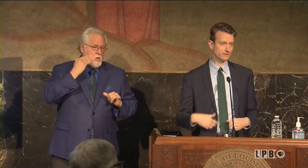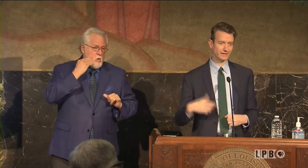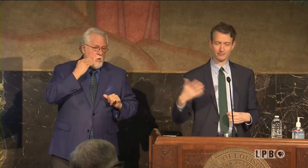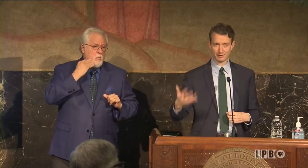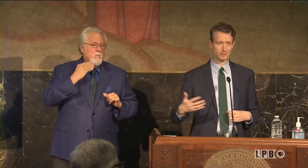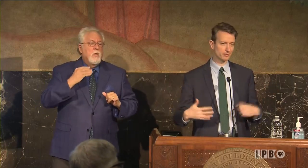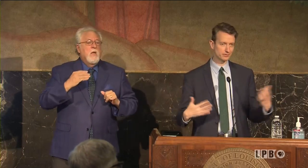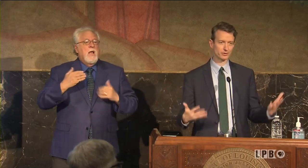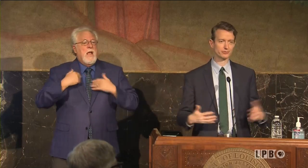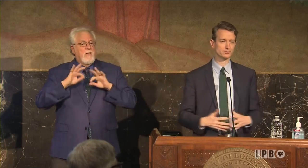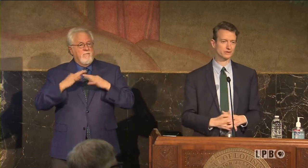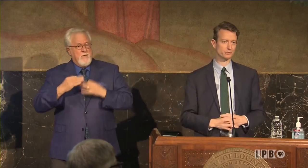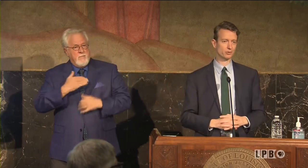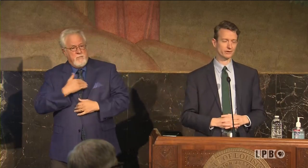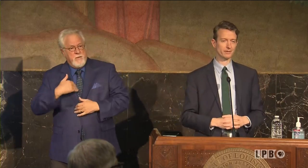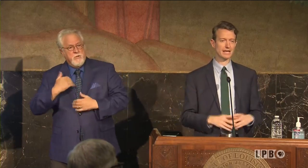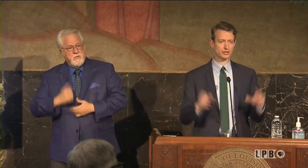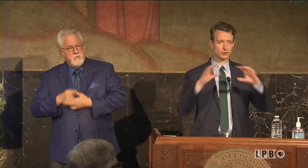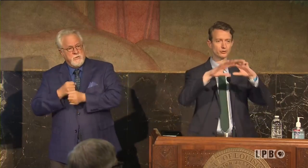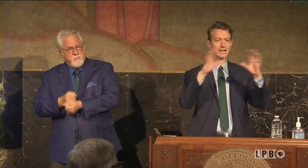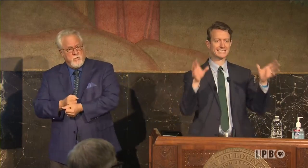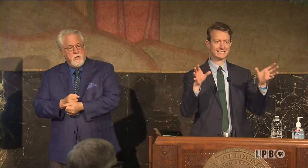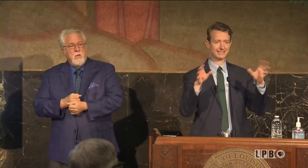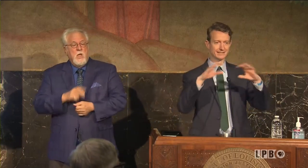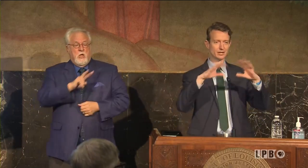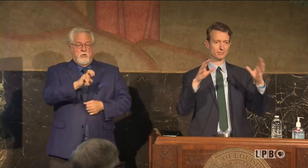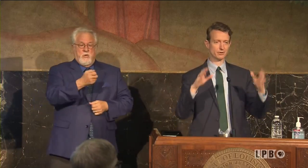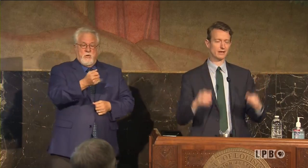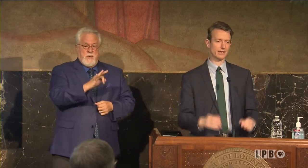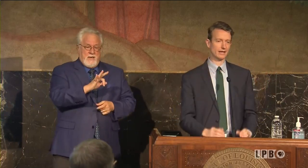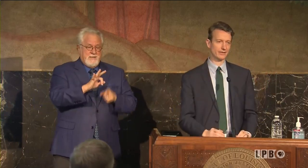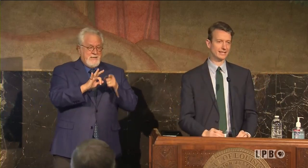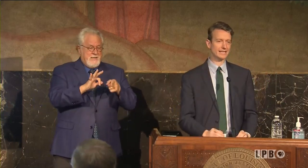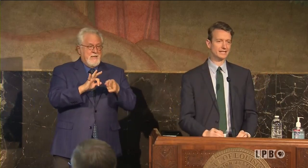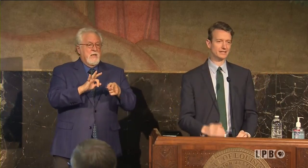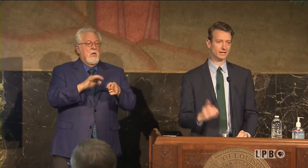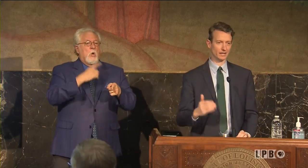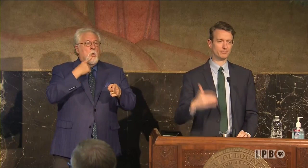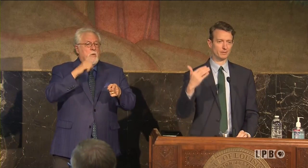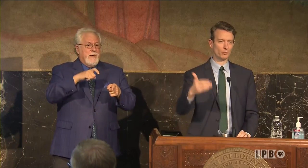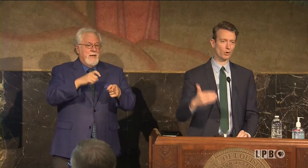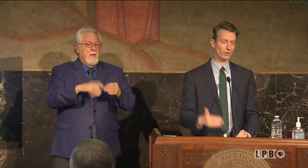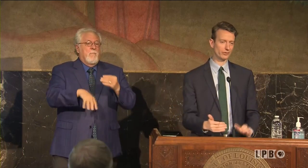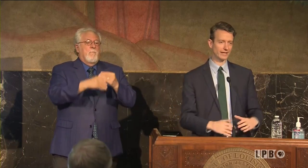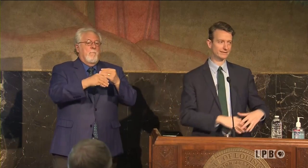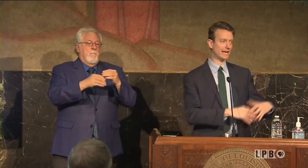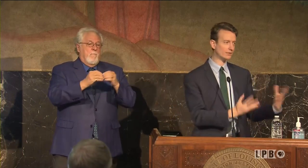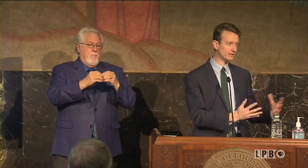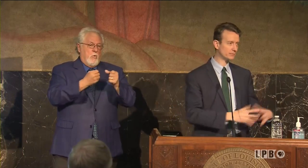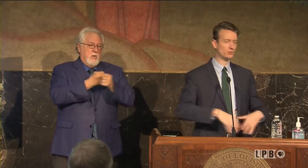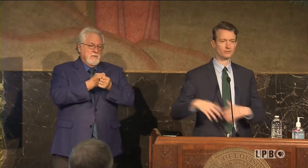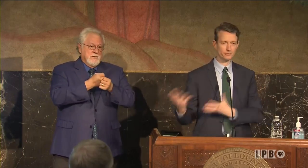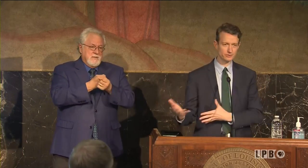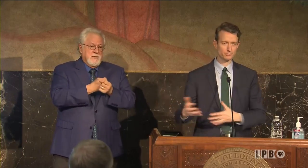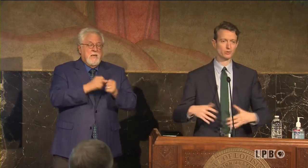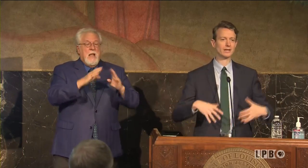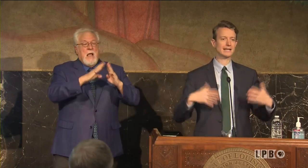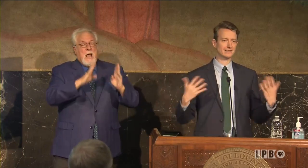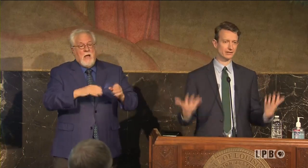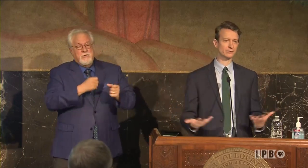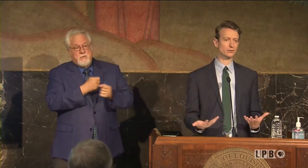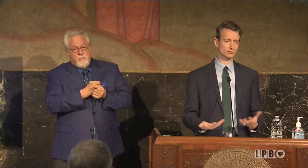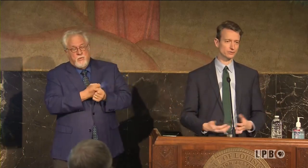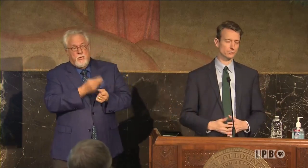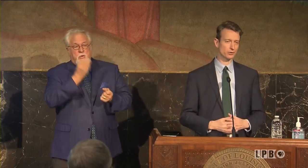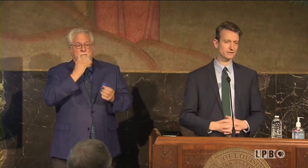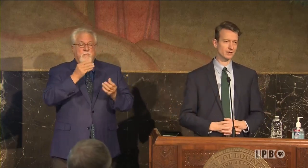own means. They have family members or others who can support them. 219 is the number that needed a bit more, whether that's housing support, food support,